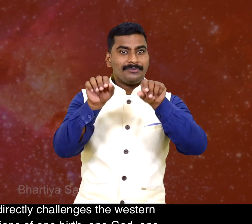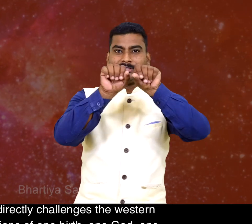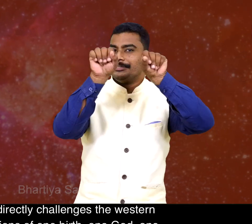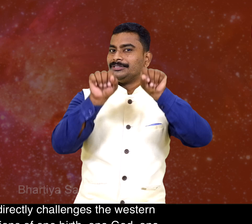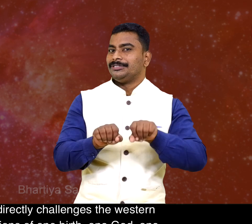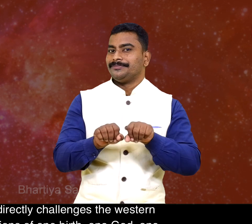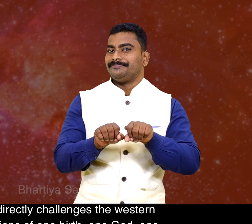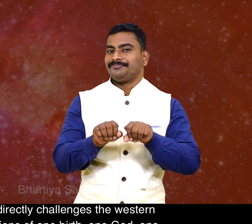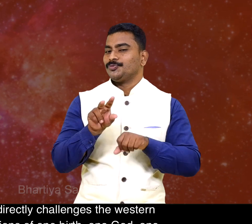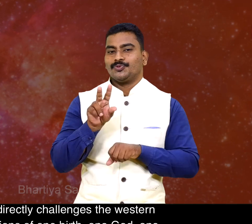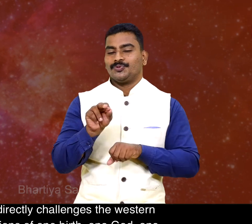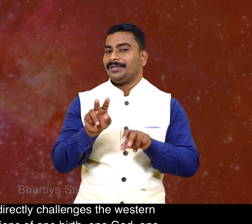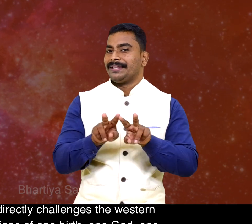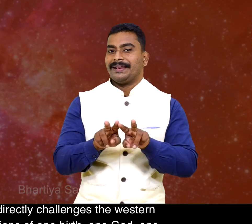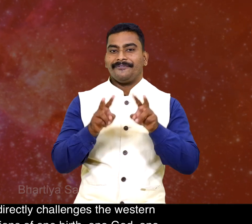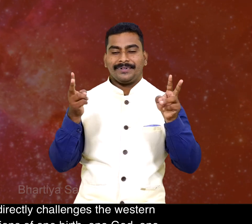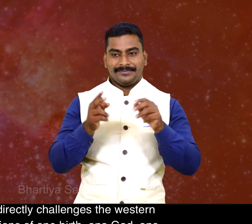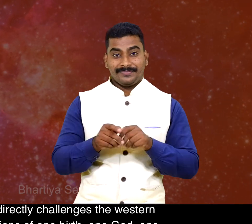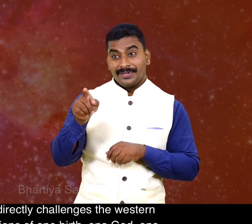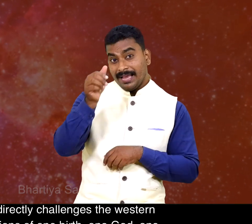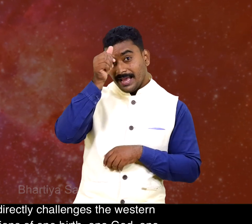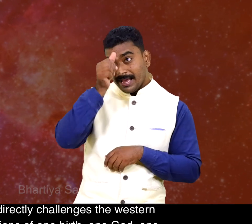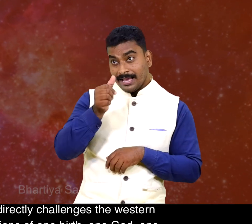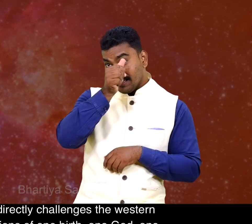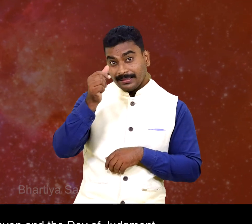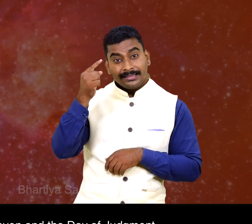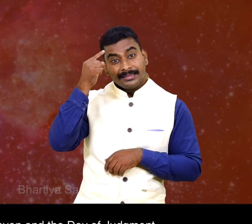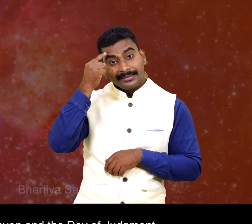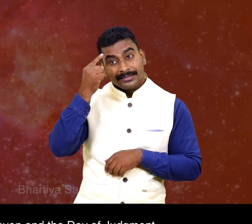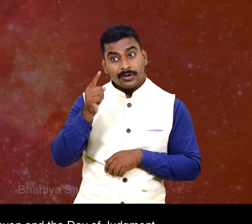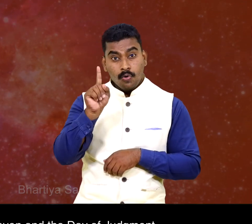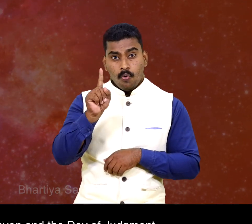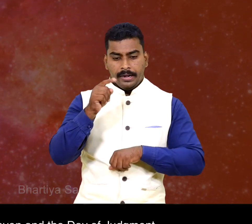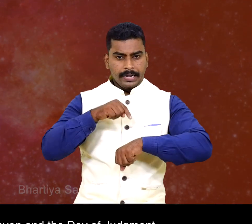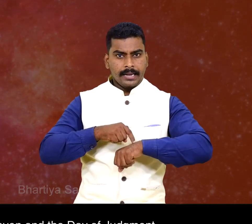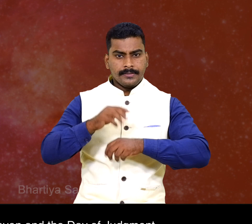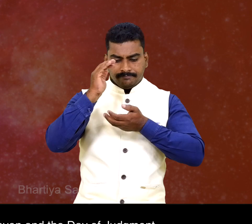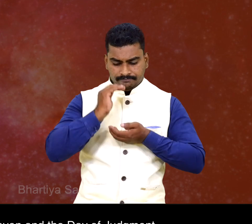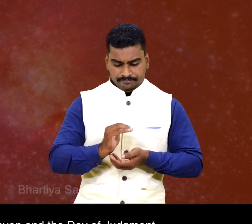Western notions of one birth, one God, one heaven, and the day of